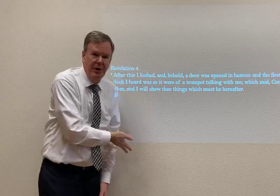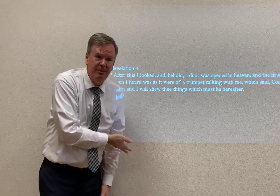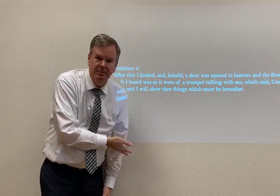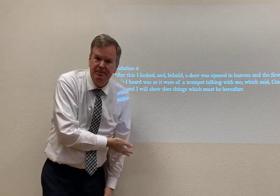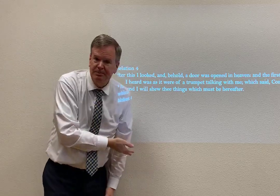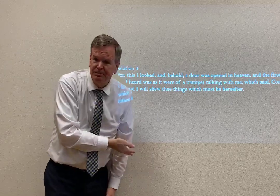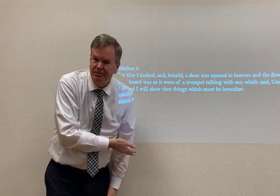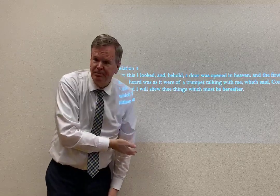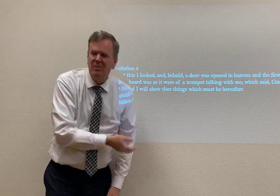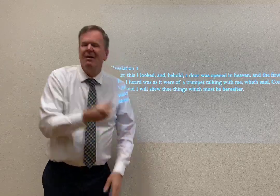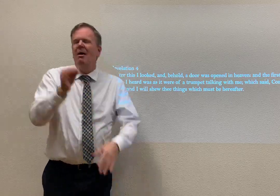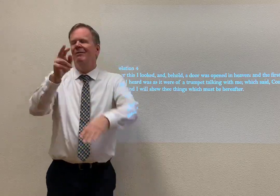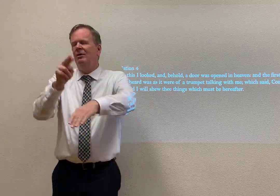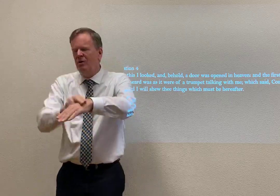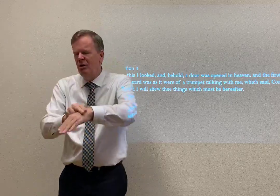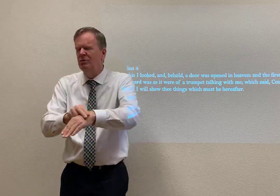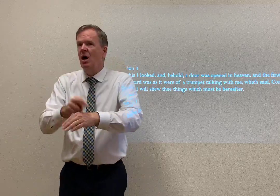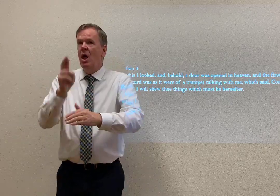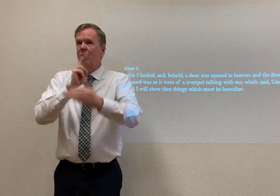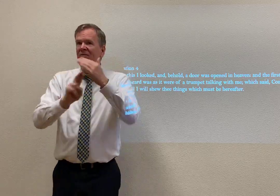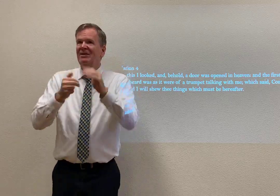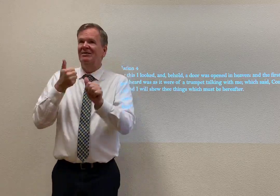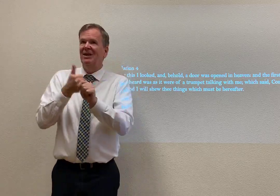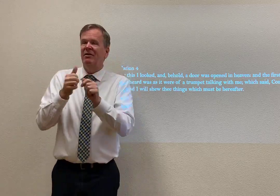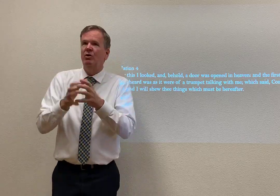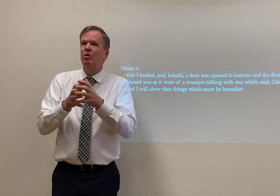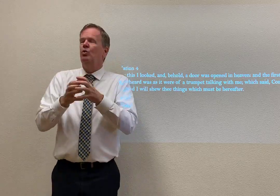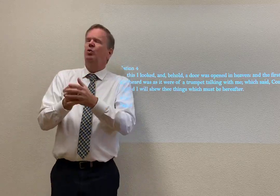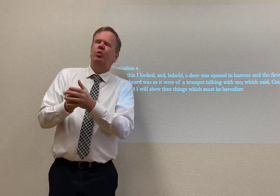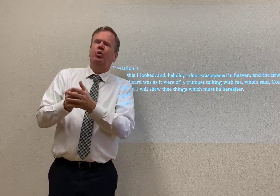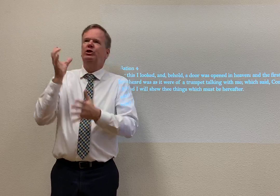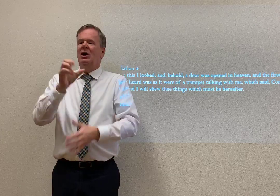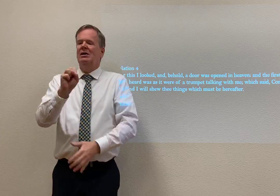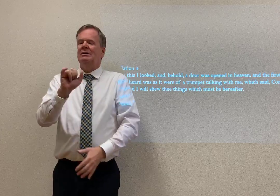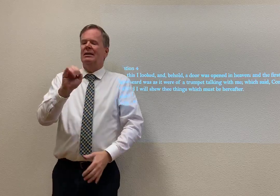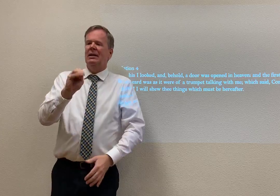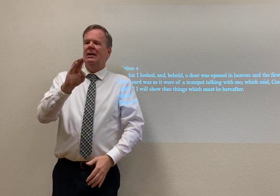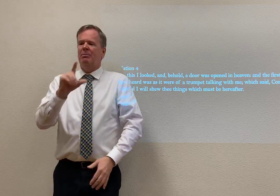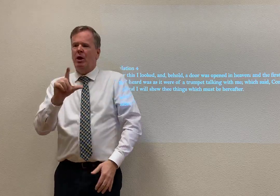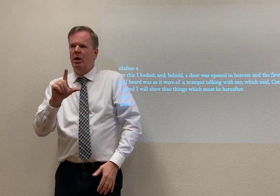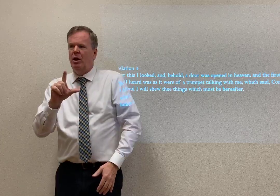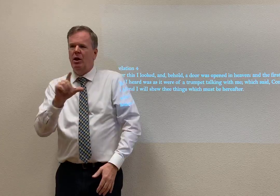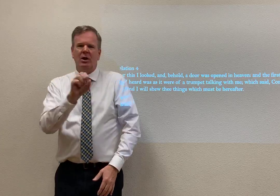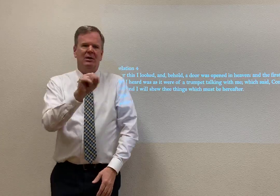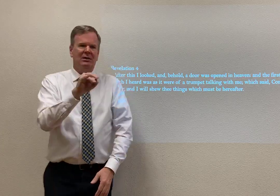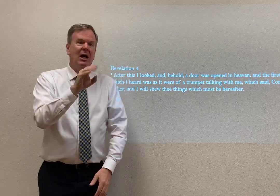and that's what we have here in Revelation chapter 4, verse 1. Revelation is very rich in